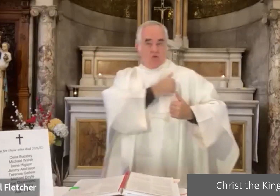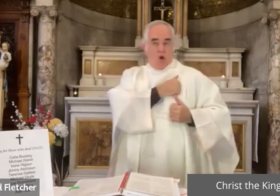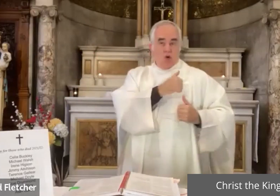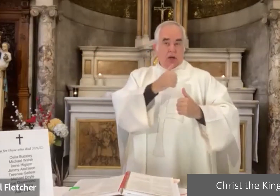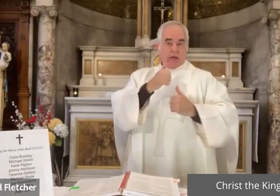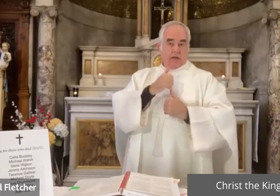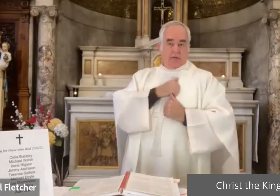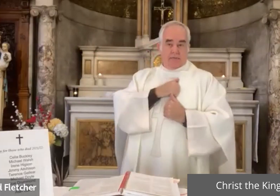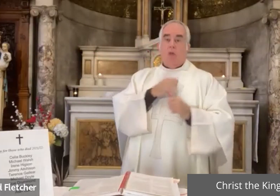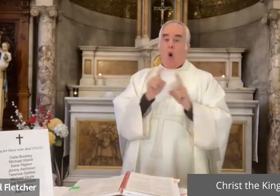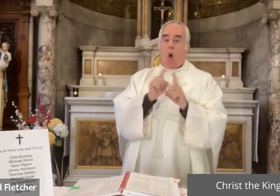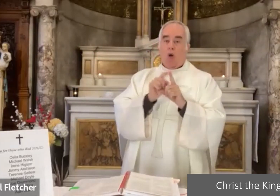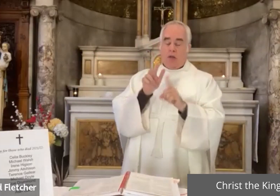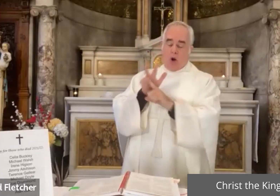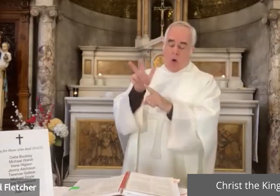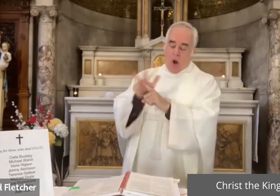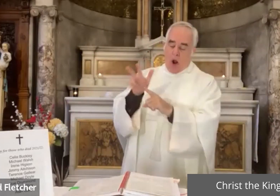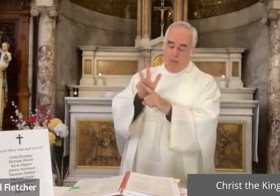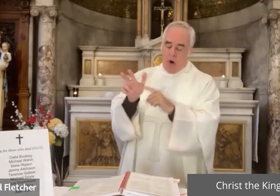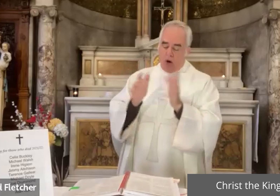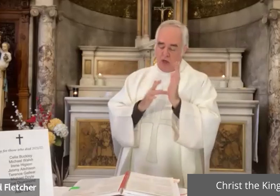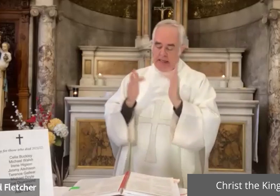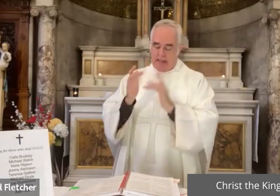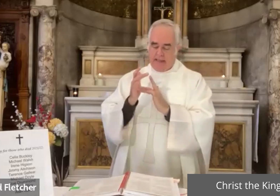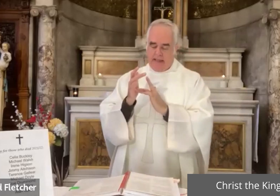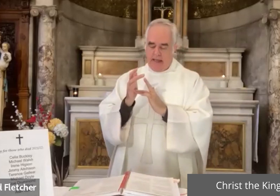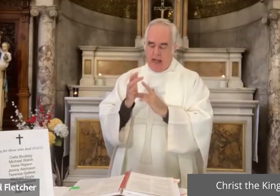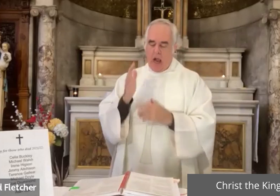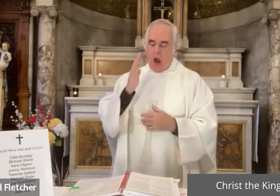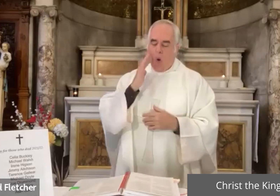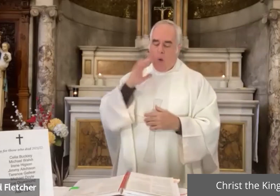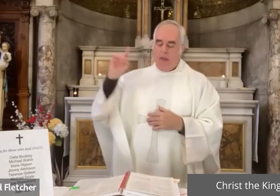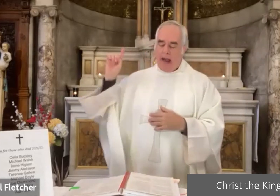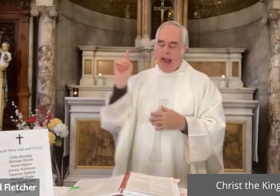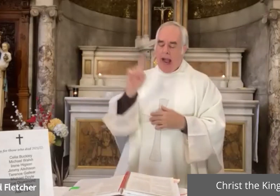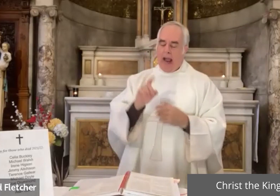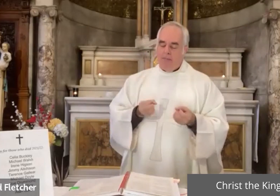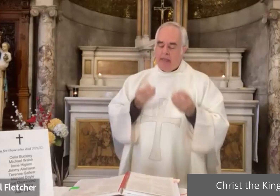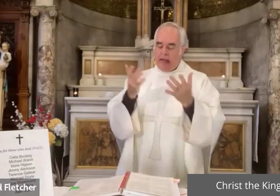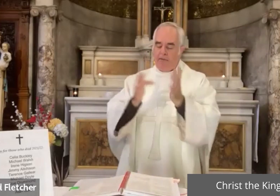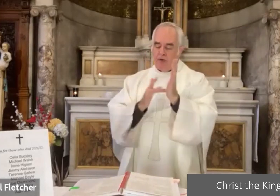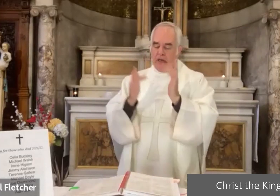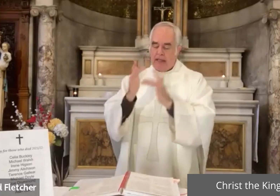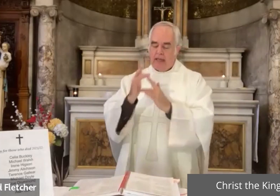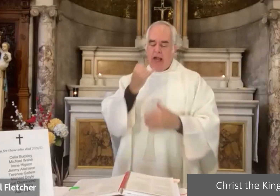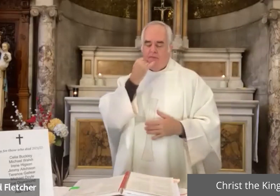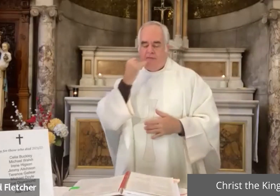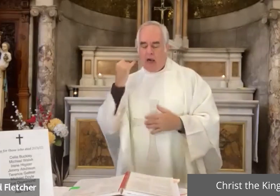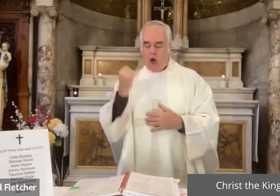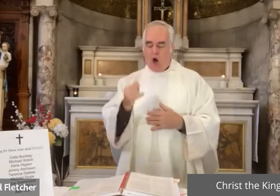Soldiers also mocked Jesus. But when they came to give